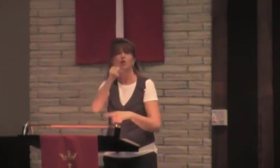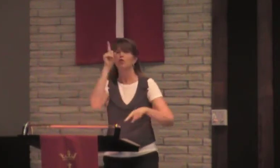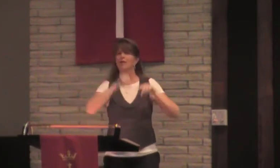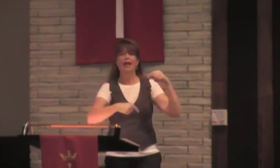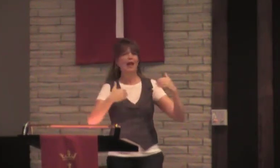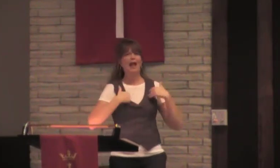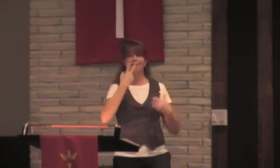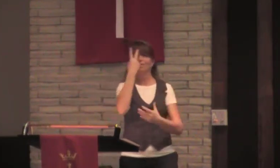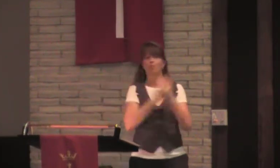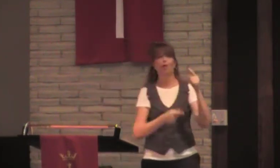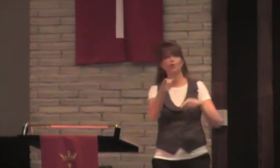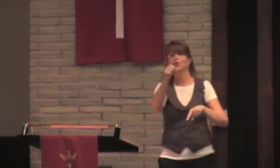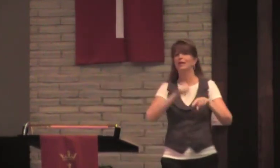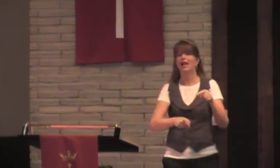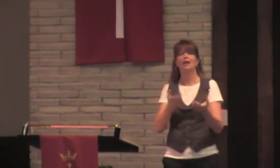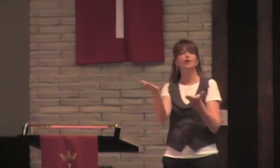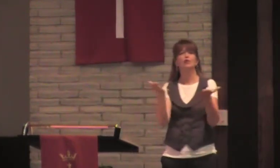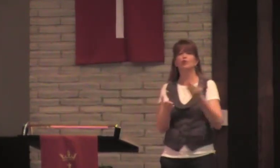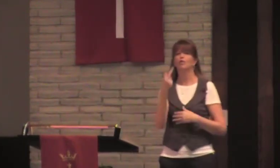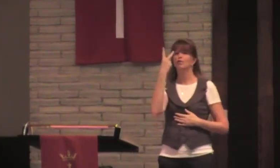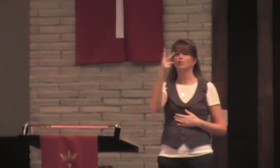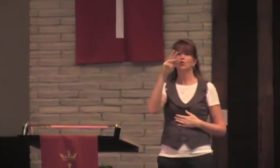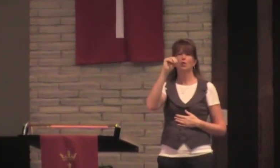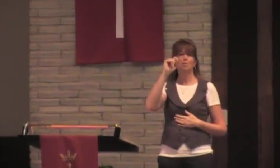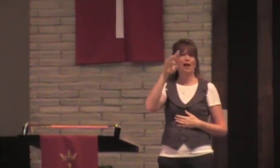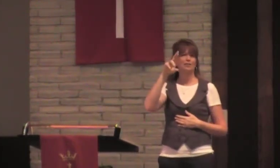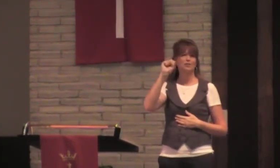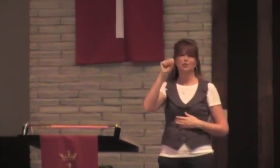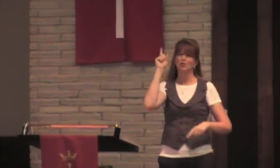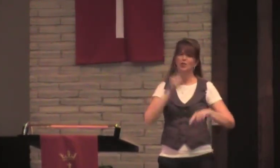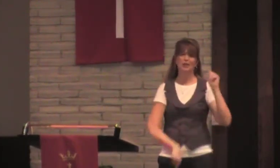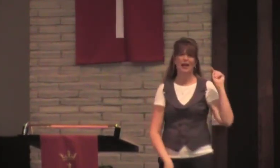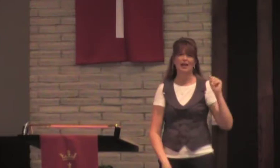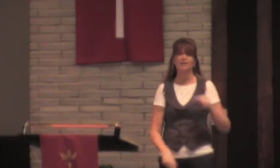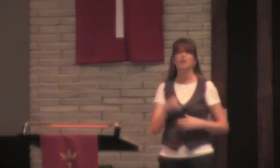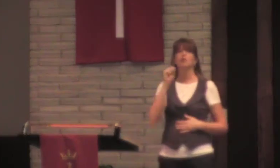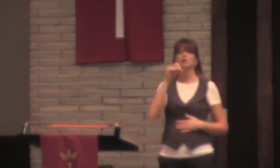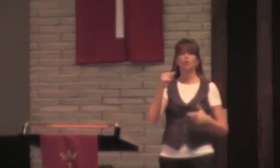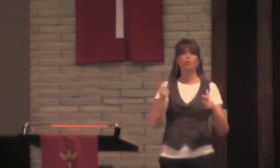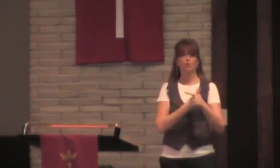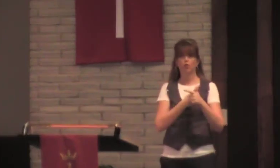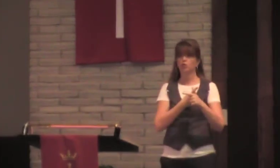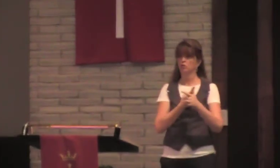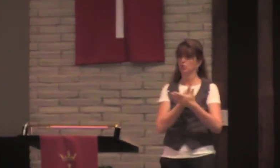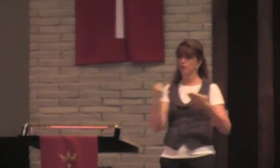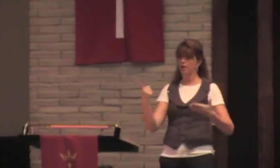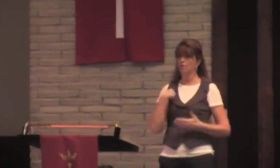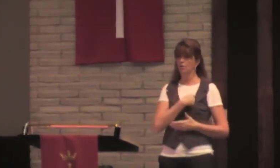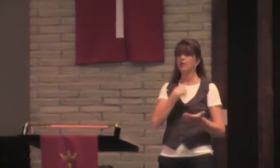It's impossible. You can't have a both. You can't serve two masters.